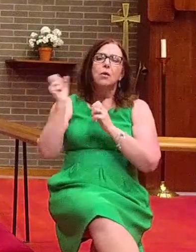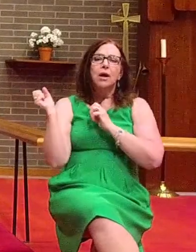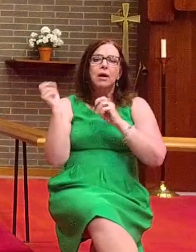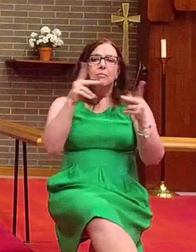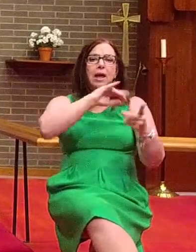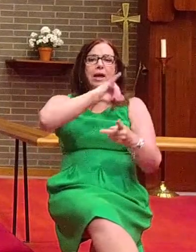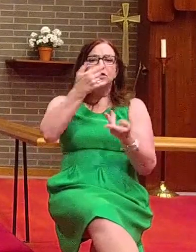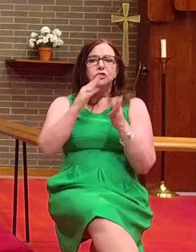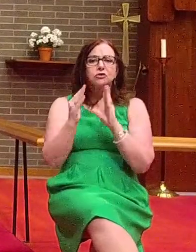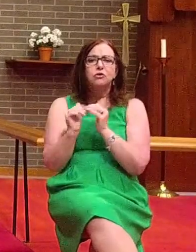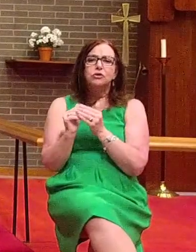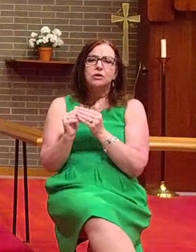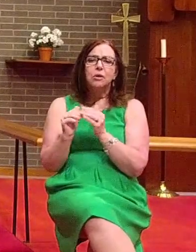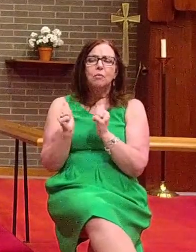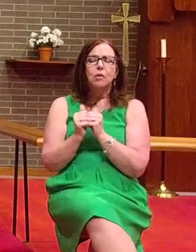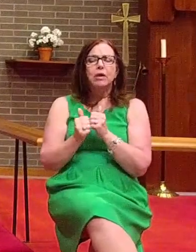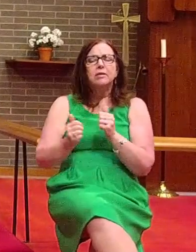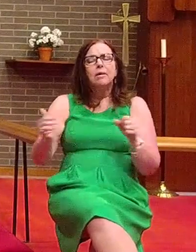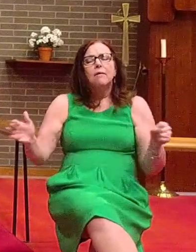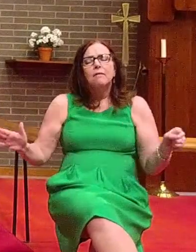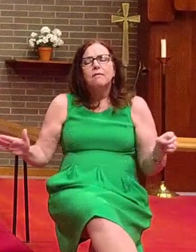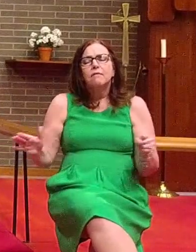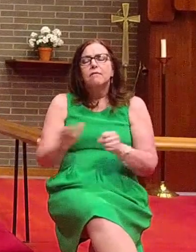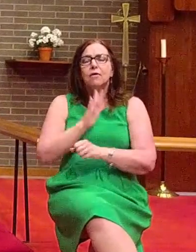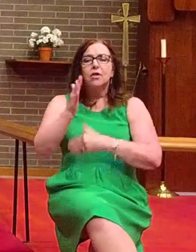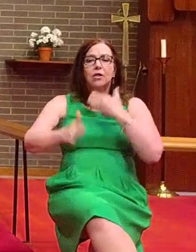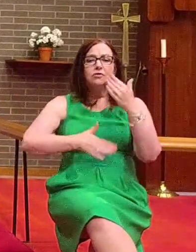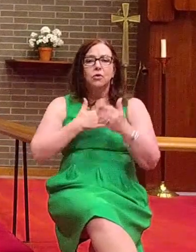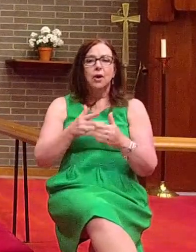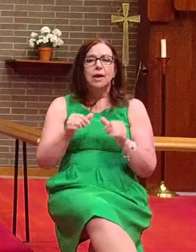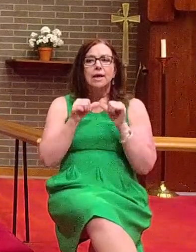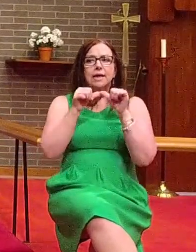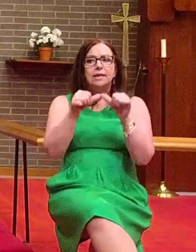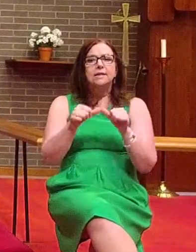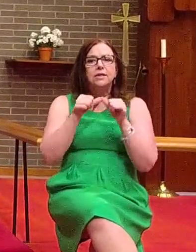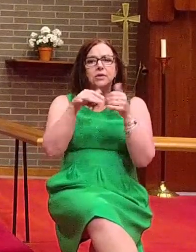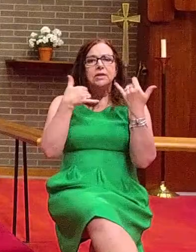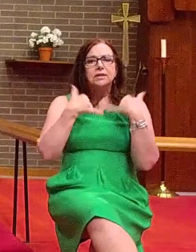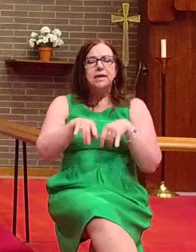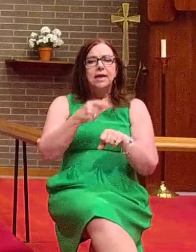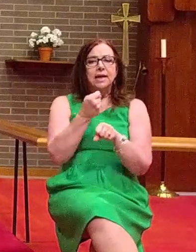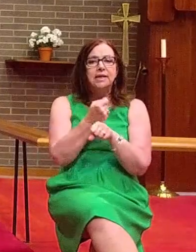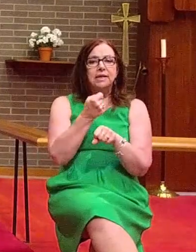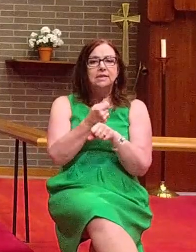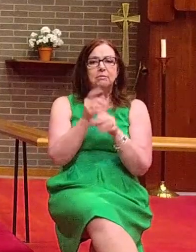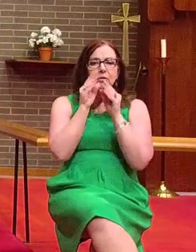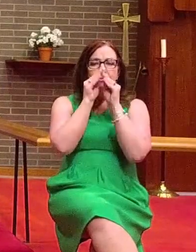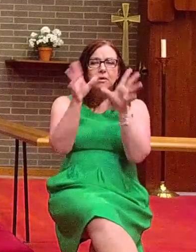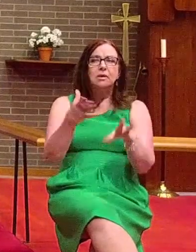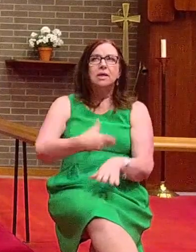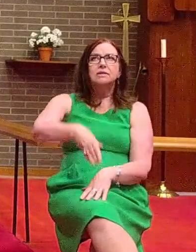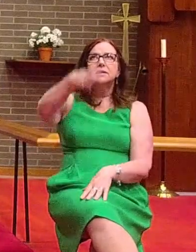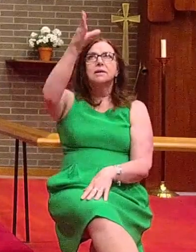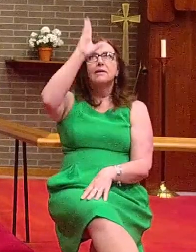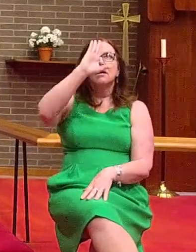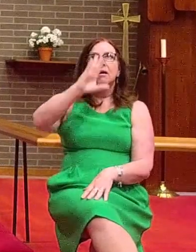with great joy and were continually in the temple blessing God.